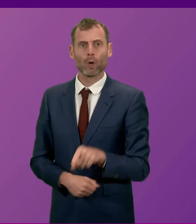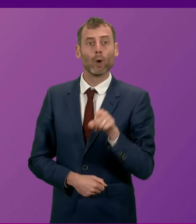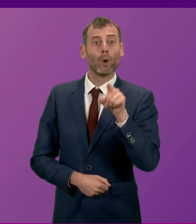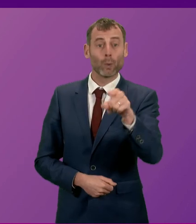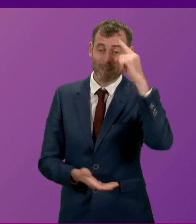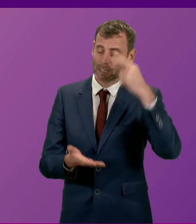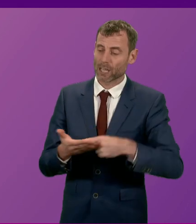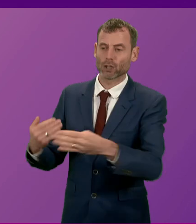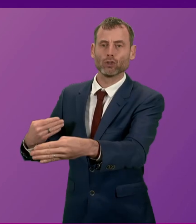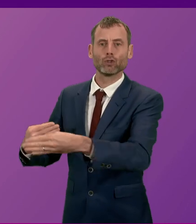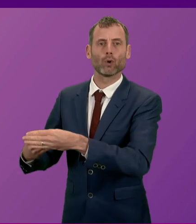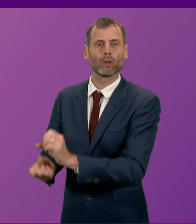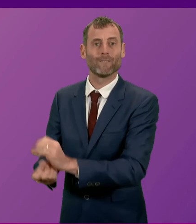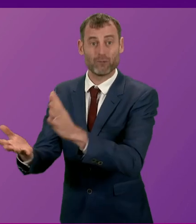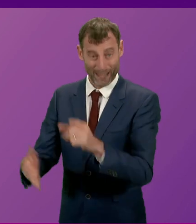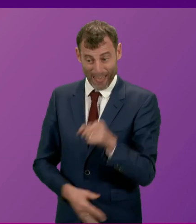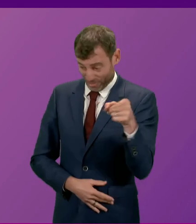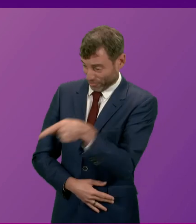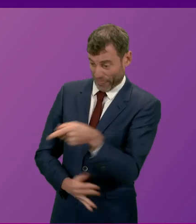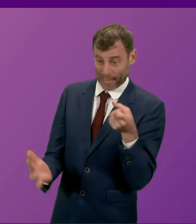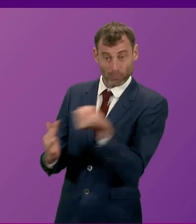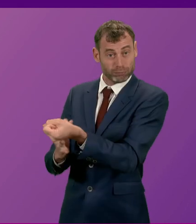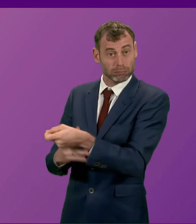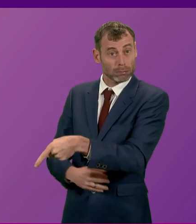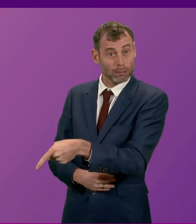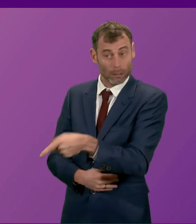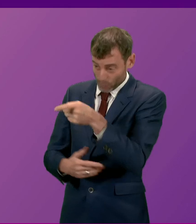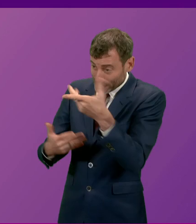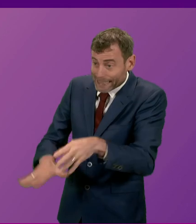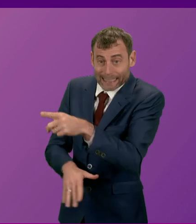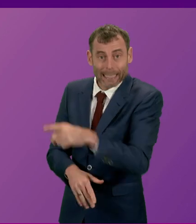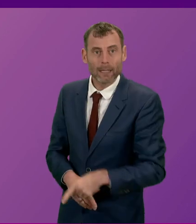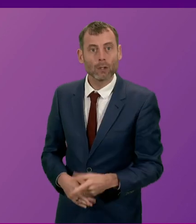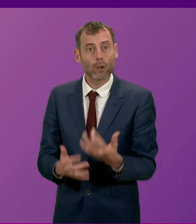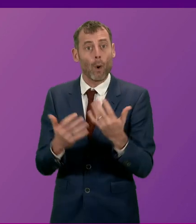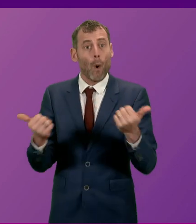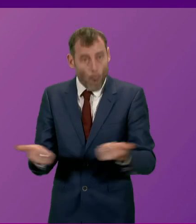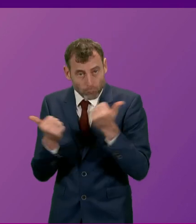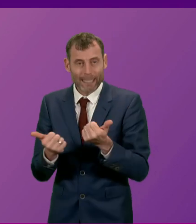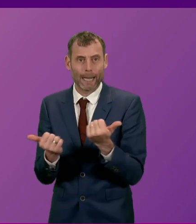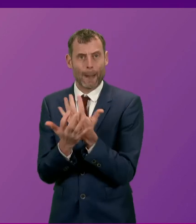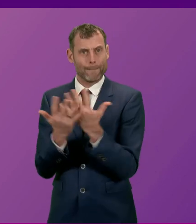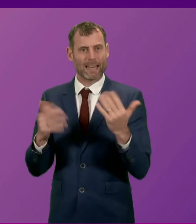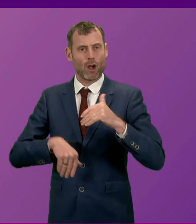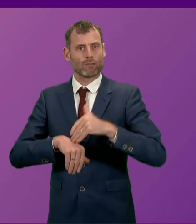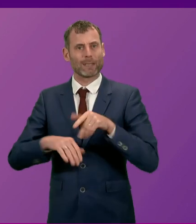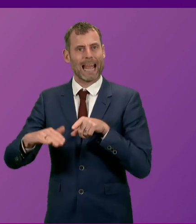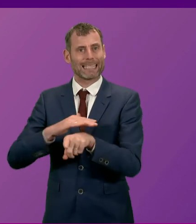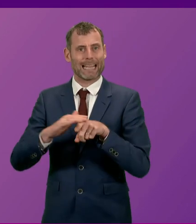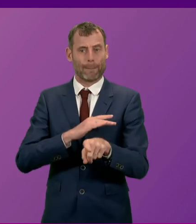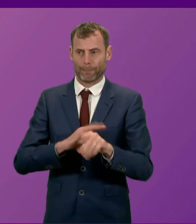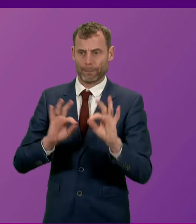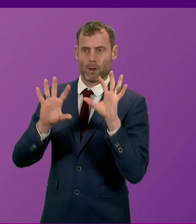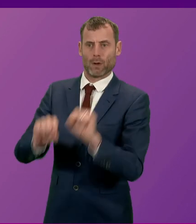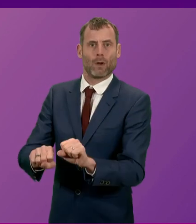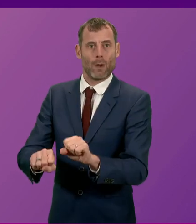Over the past 17 years, the SNP have relentlessly weakened justice in Scotland. Criminals already get away with inflicting pain and misery on innocent people due